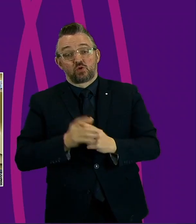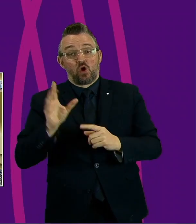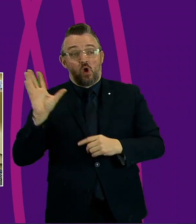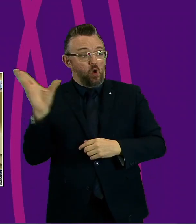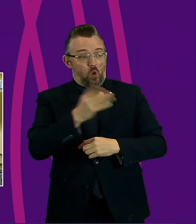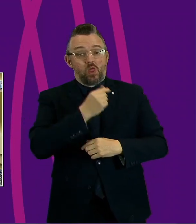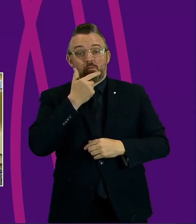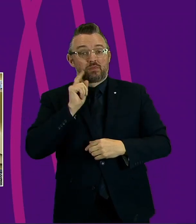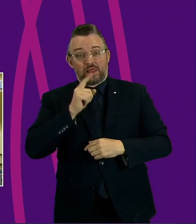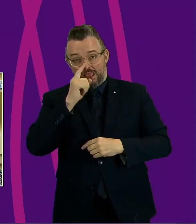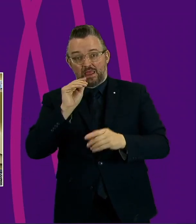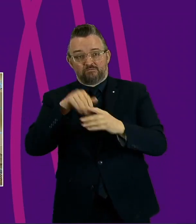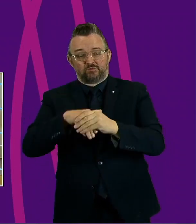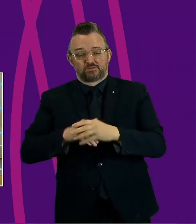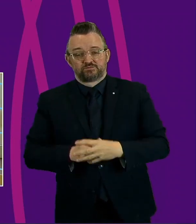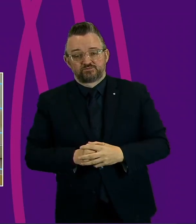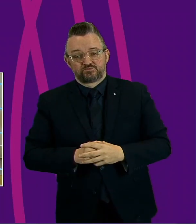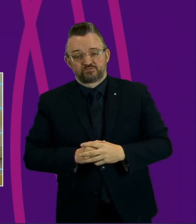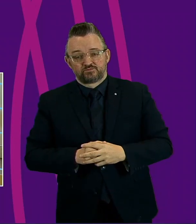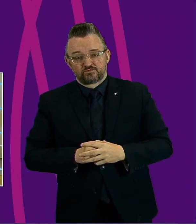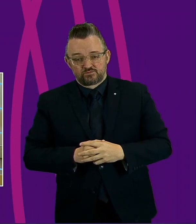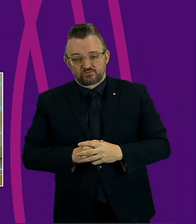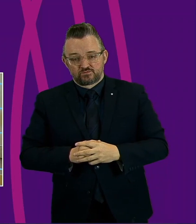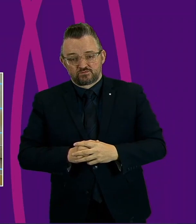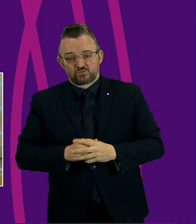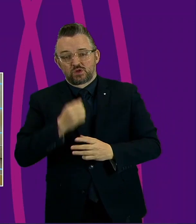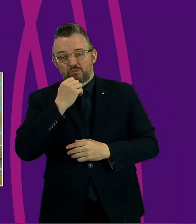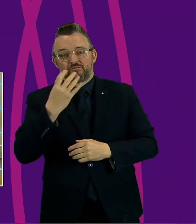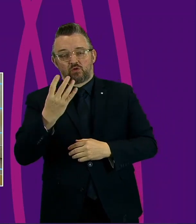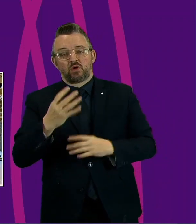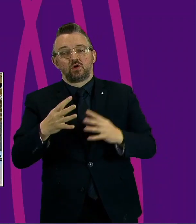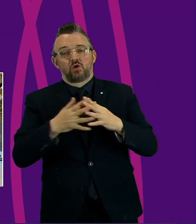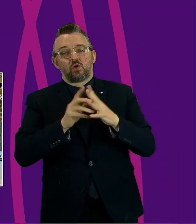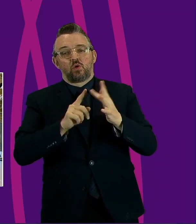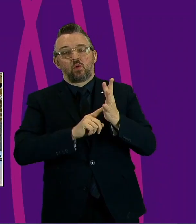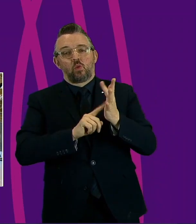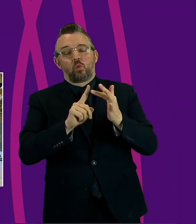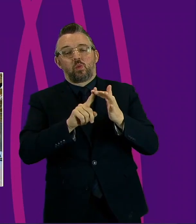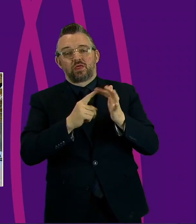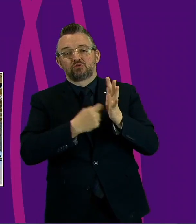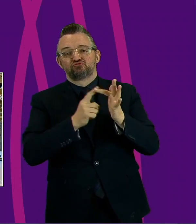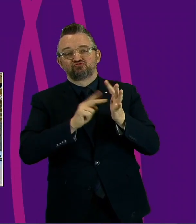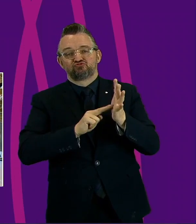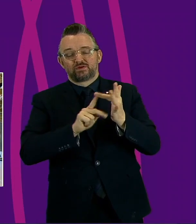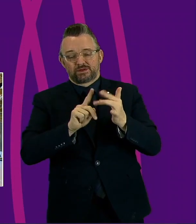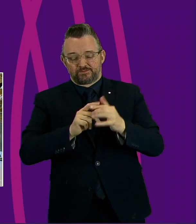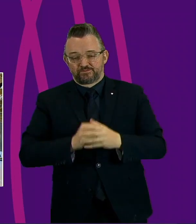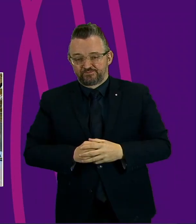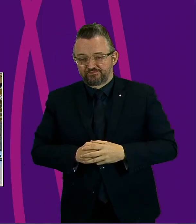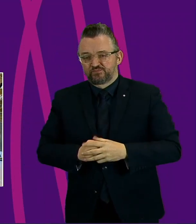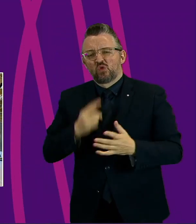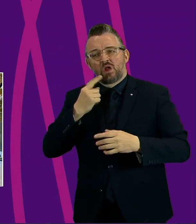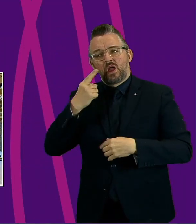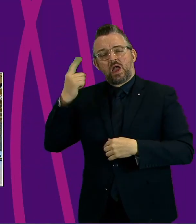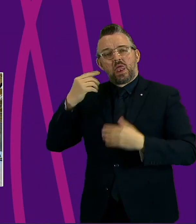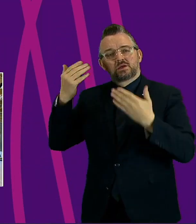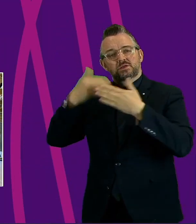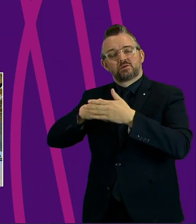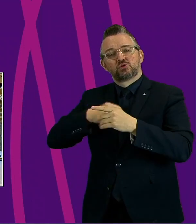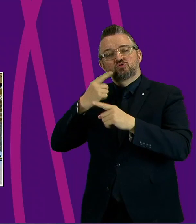that and a part to play in it. Question number 4, Willie Rennie. Last night I spoke to Linda McKenna from